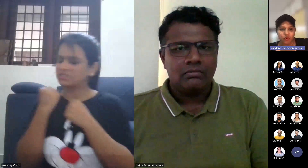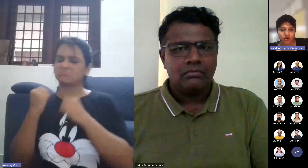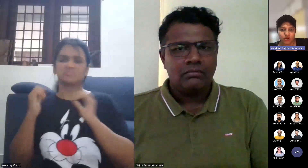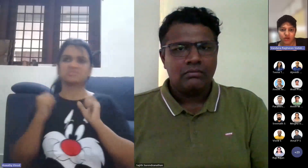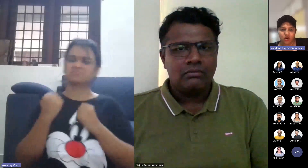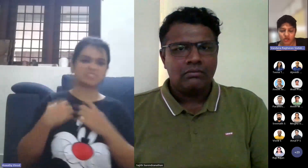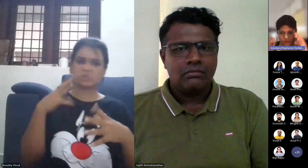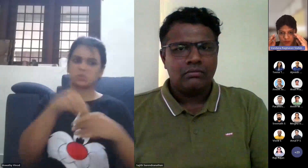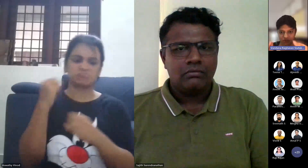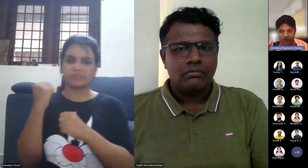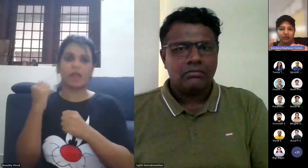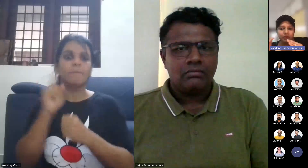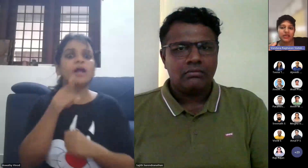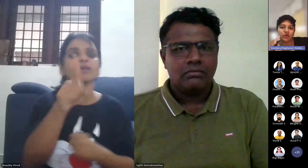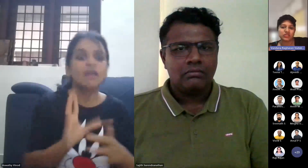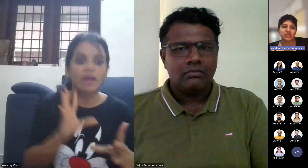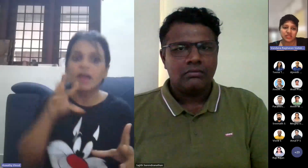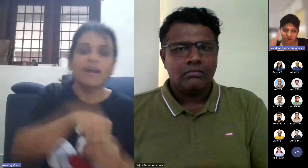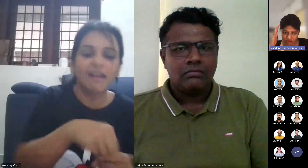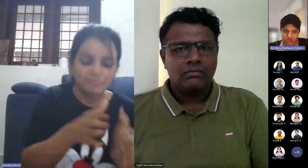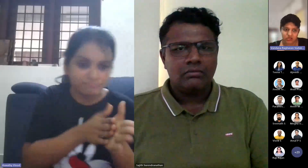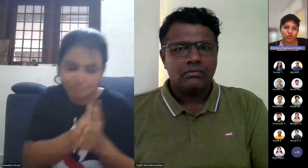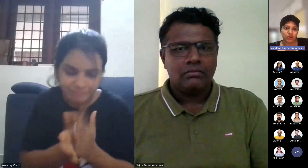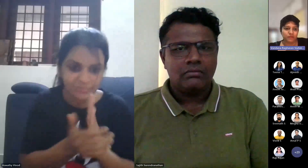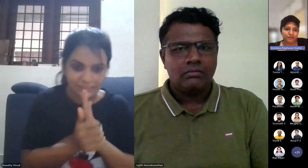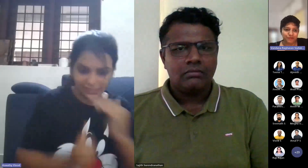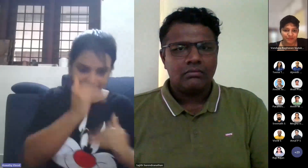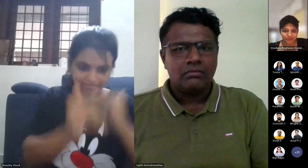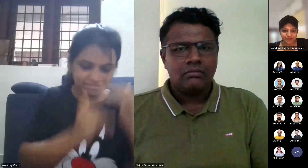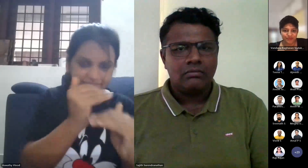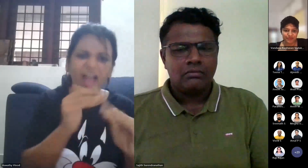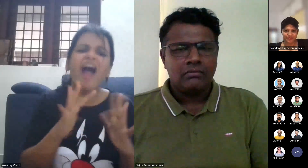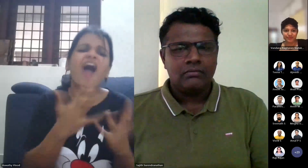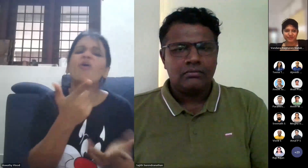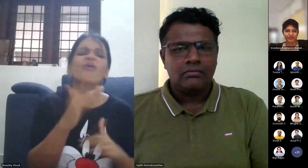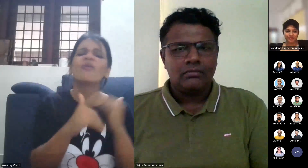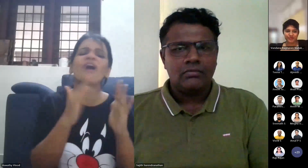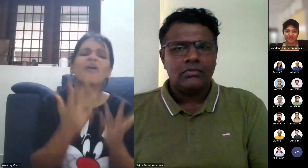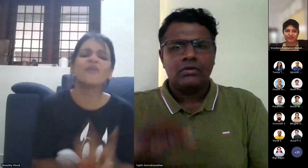little more on specifically building your skill set for this role.